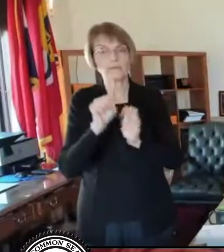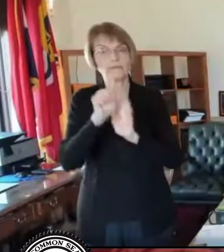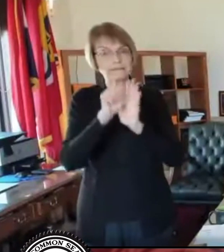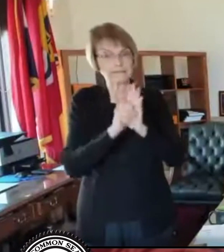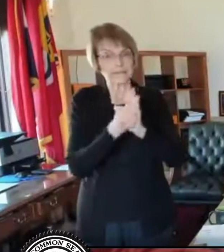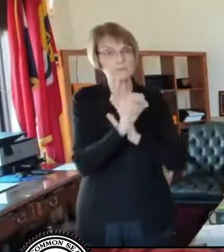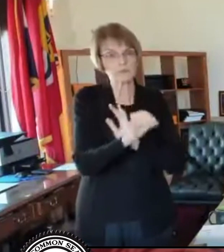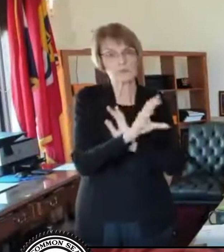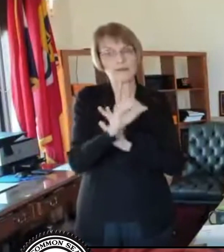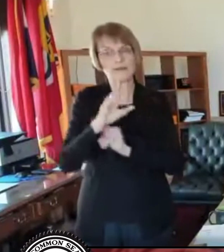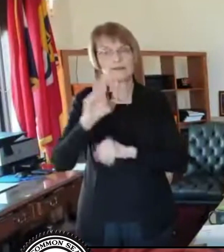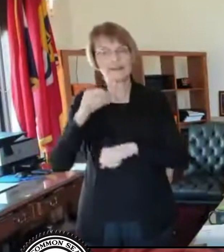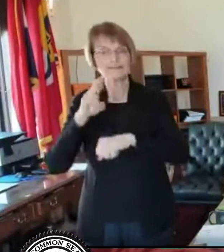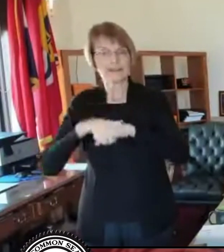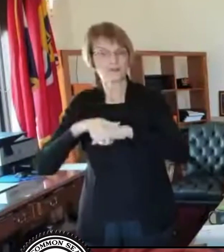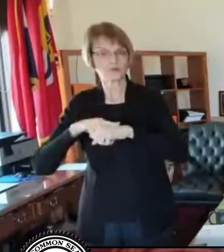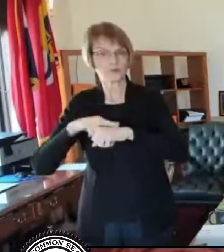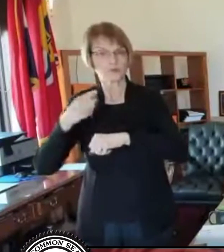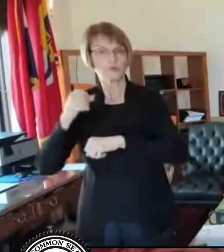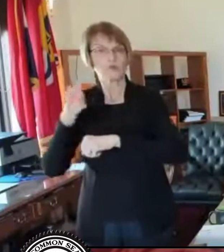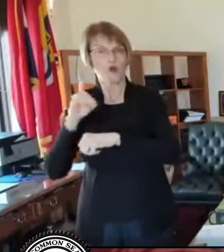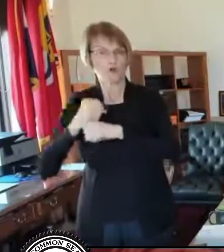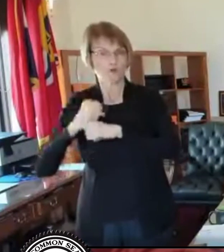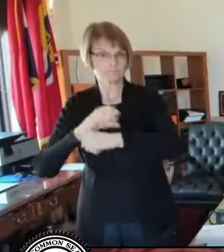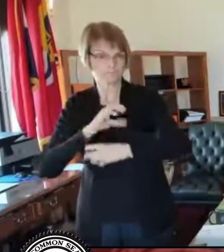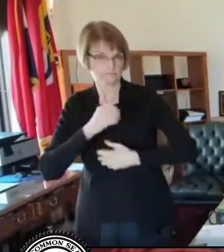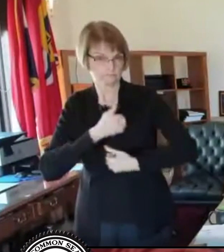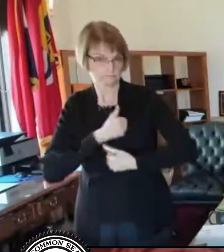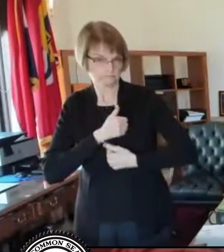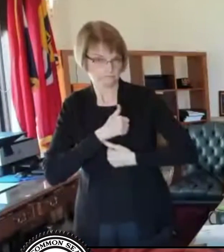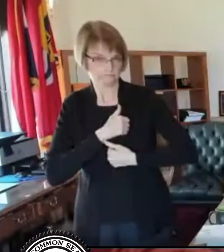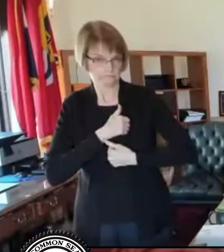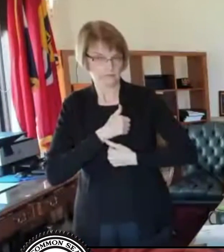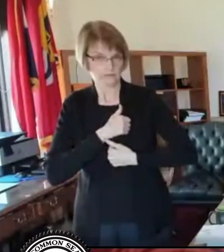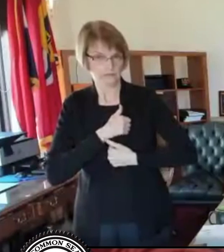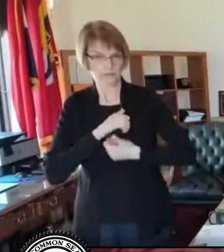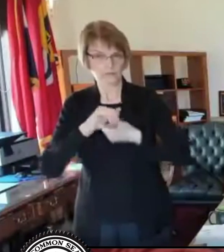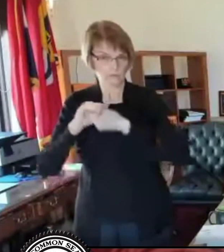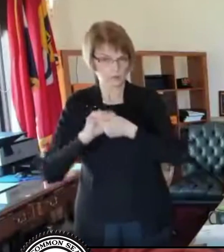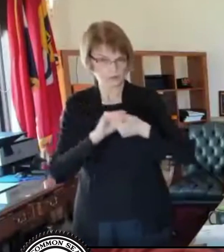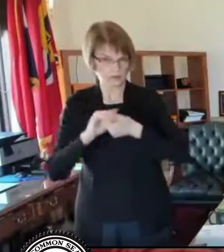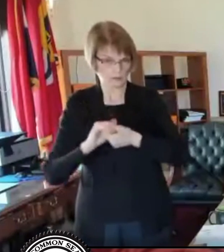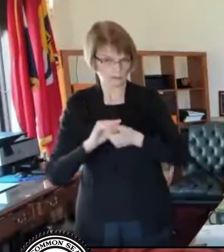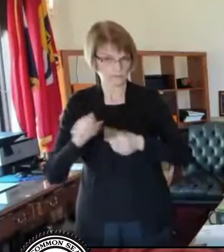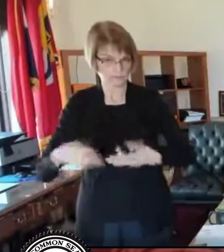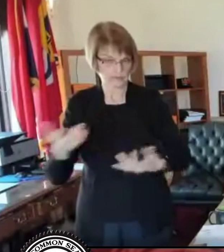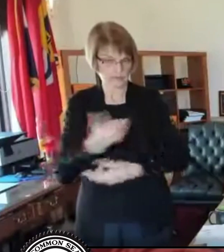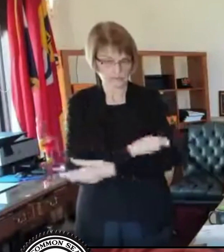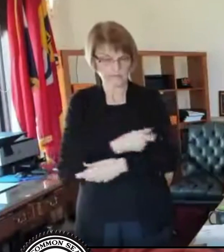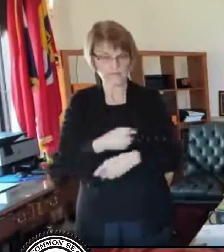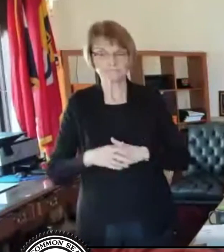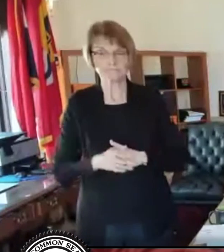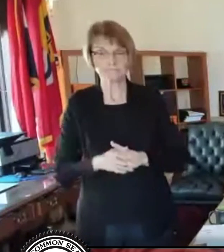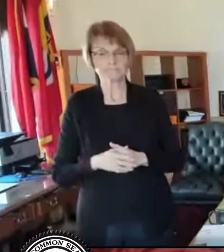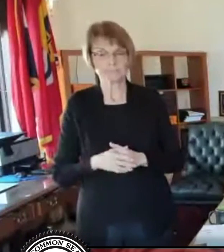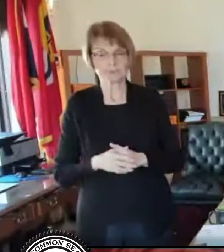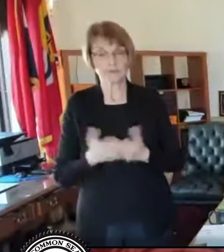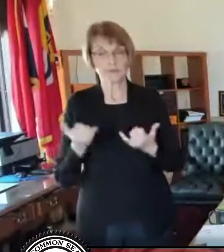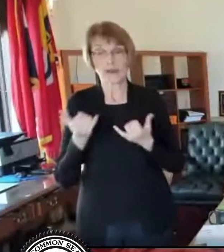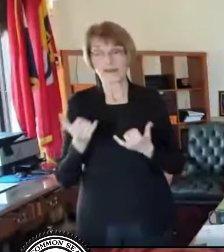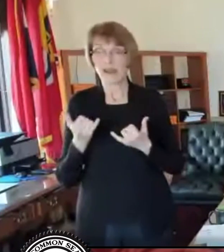for that to happen. Right now, we are, as you know, vaccinating